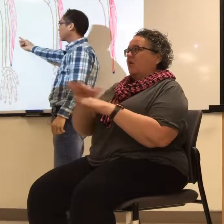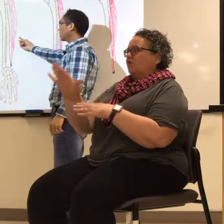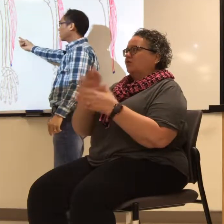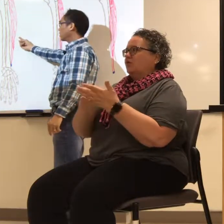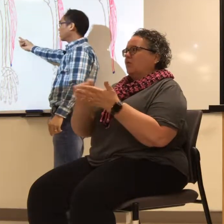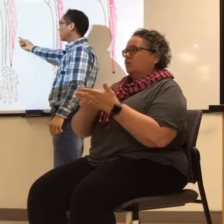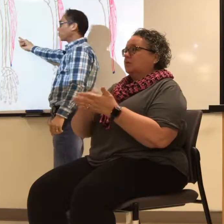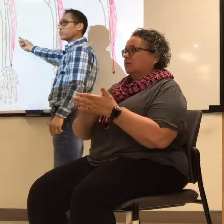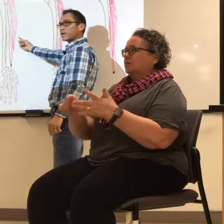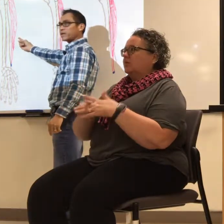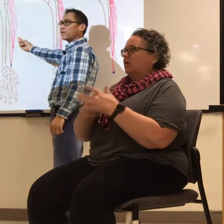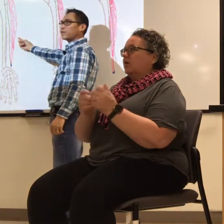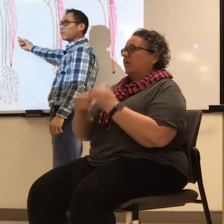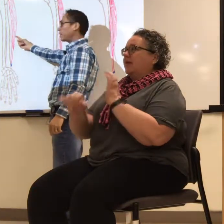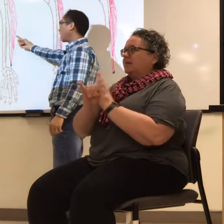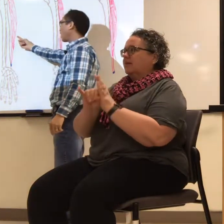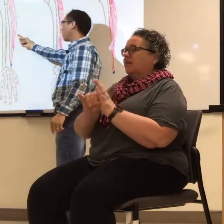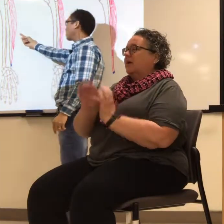notes.